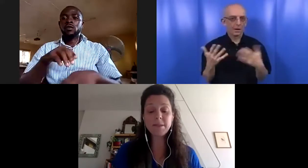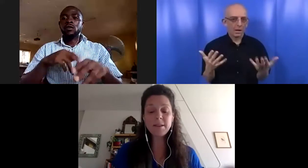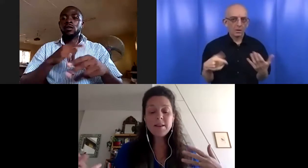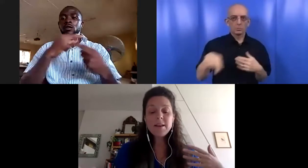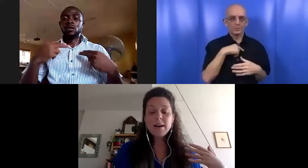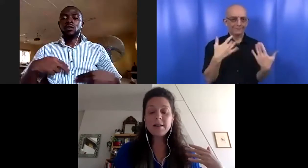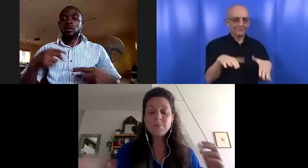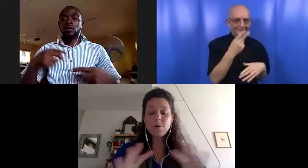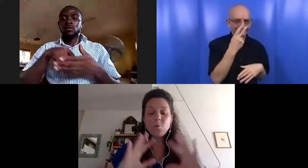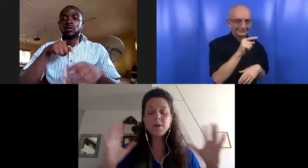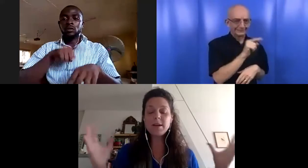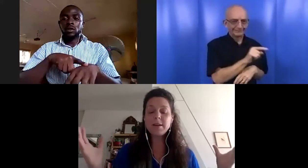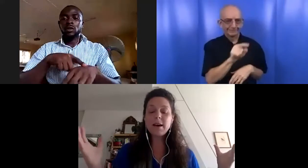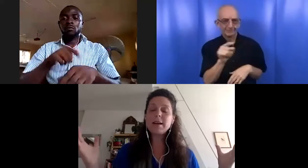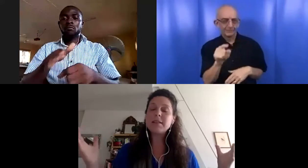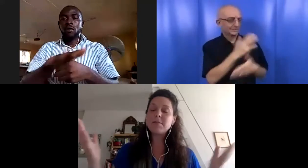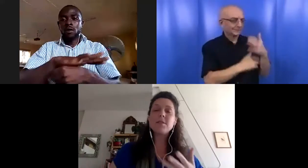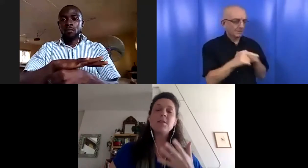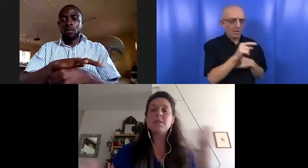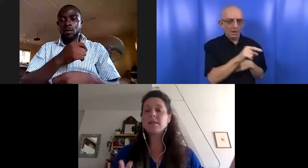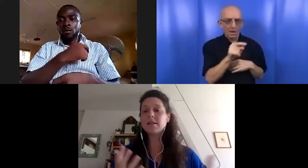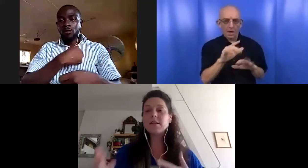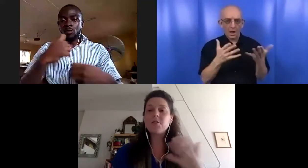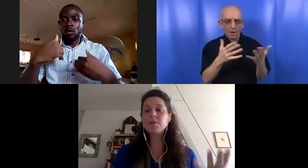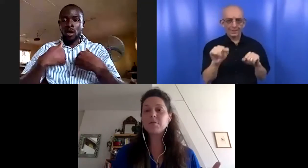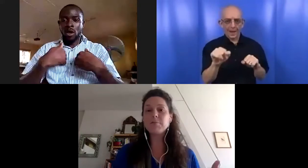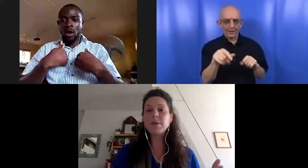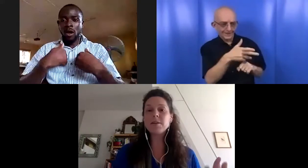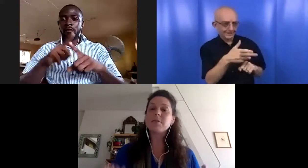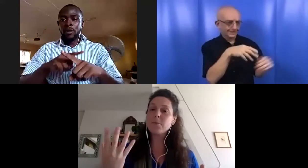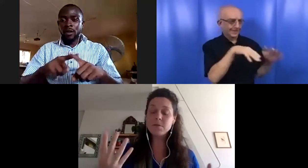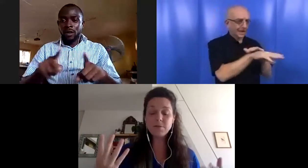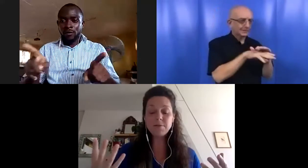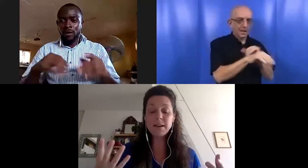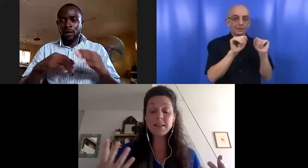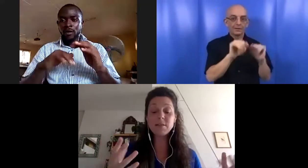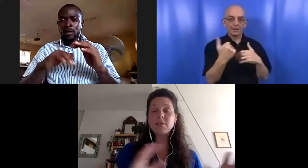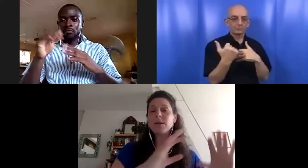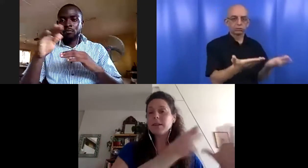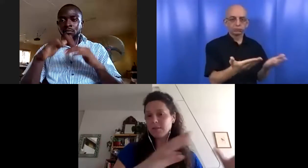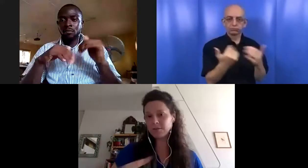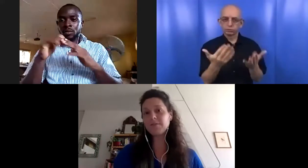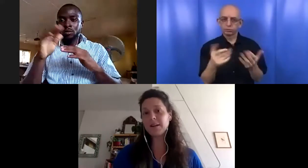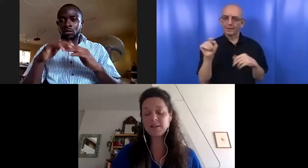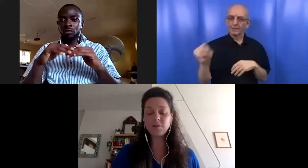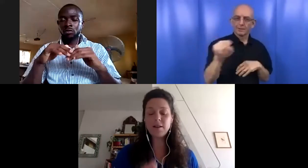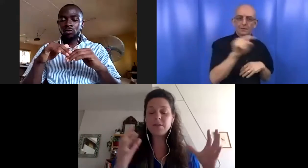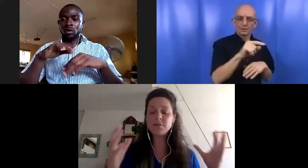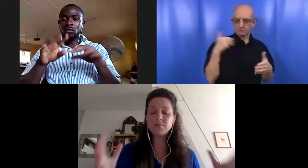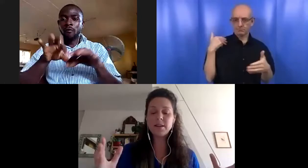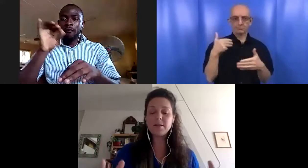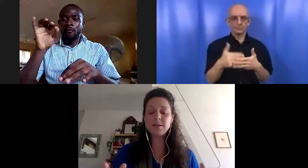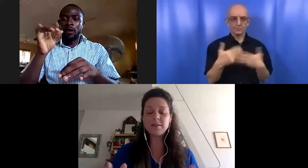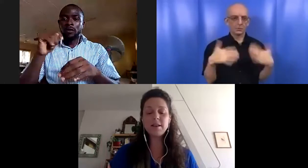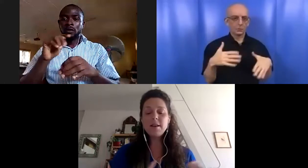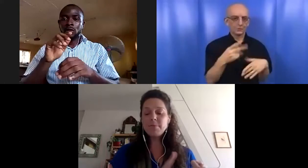time. We had different issues and barriers emerge from the findings, so we clustered our findings around these